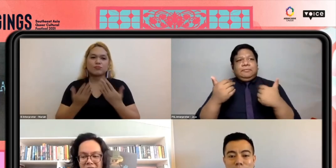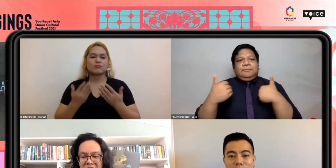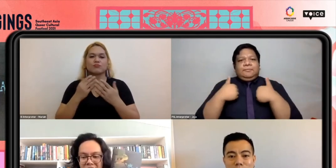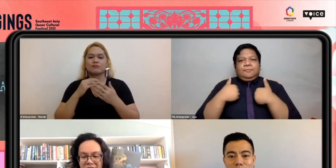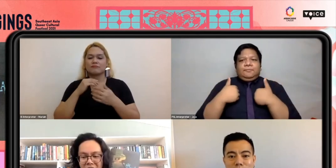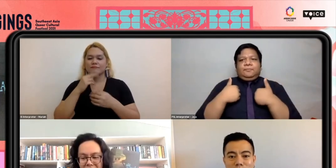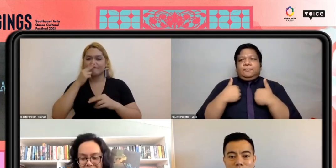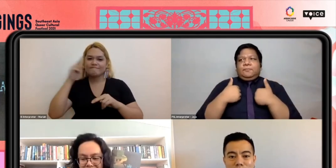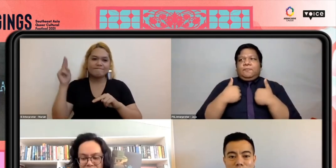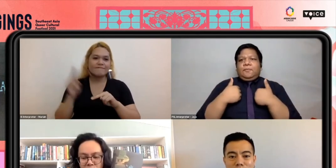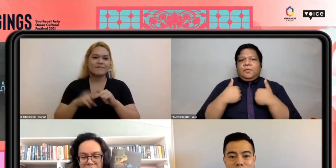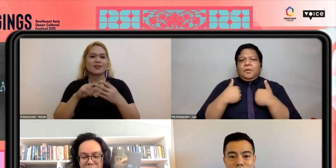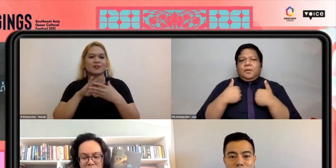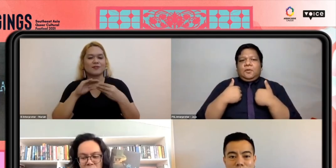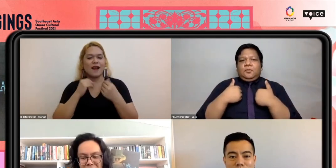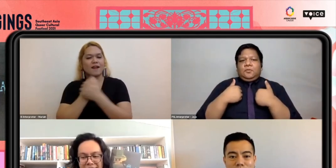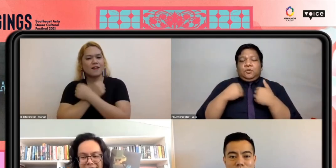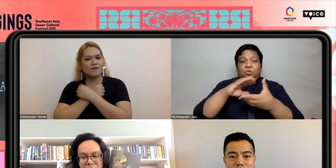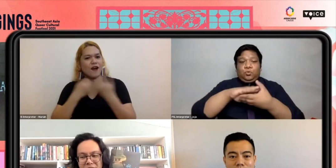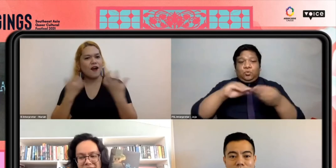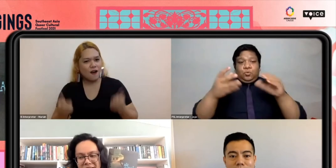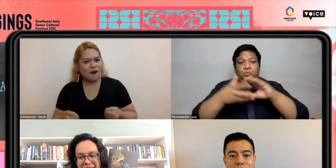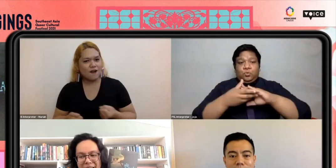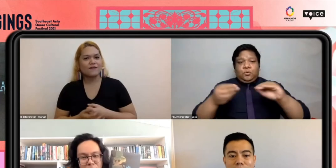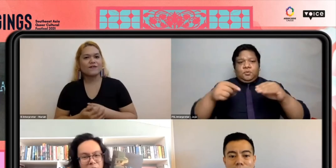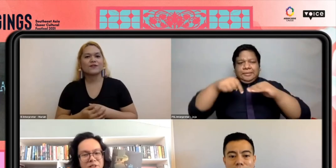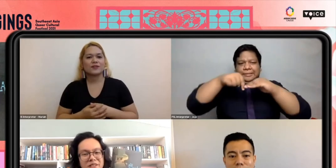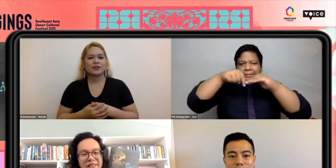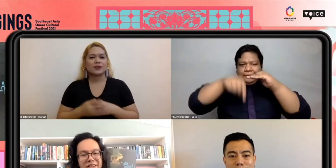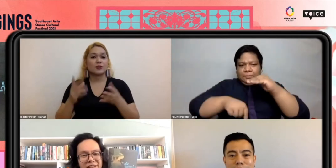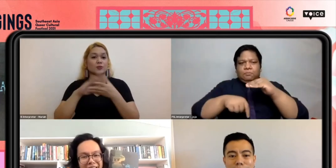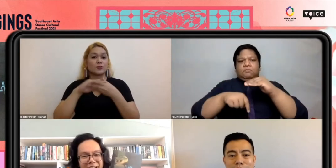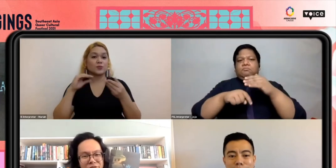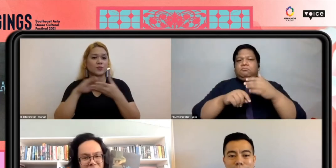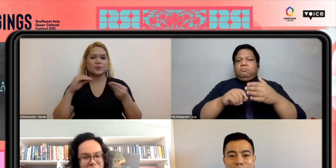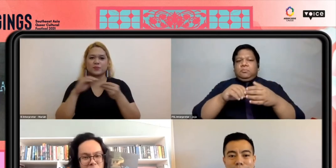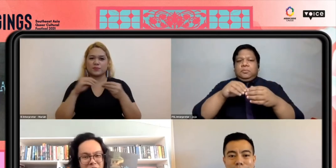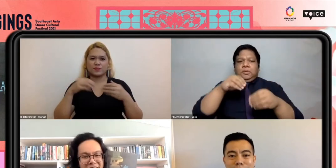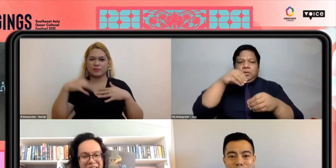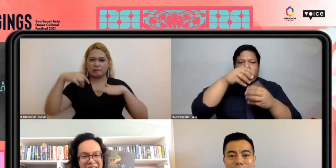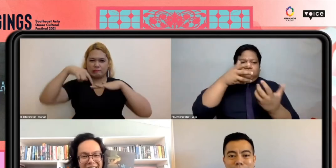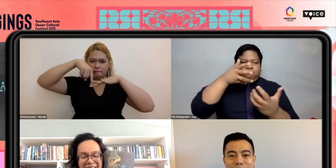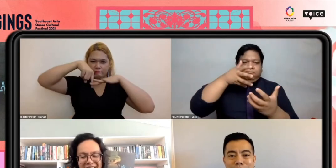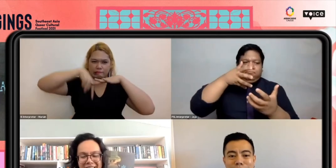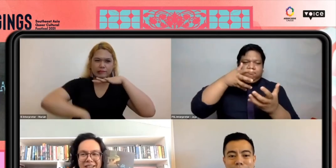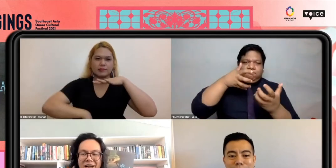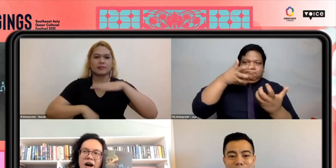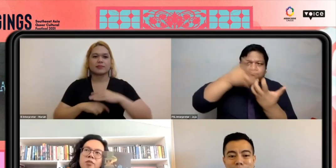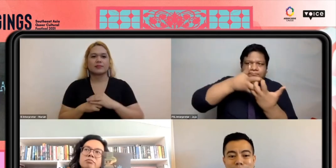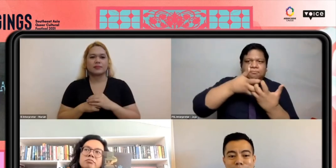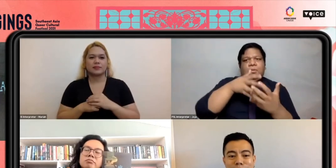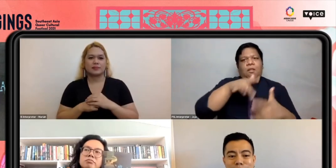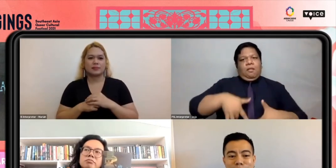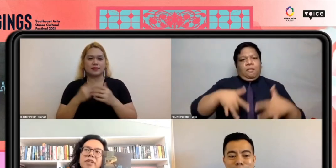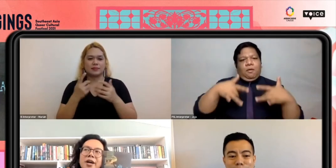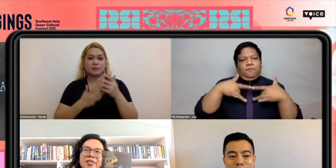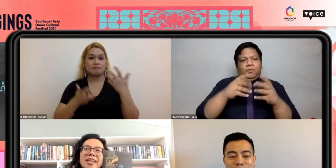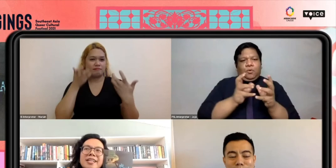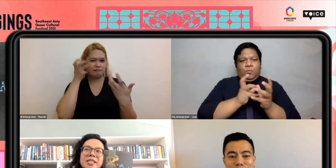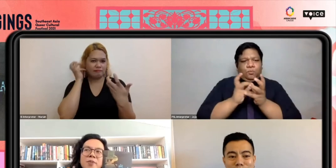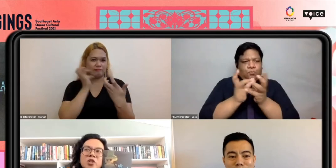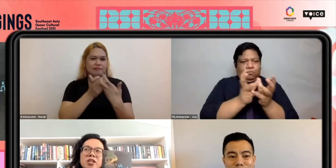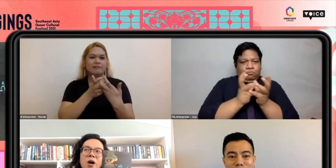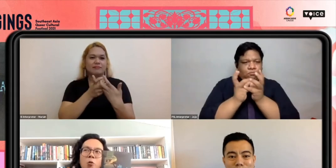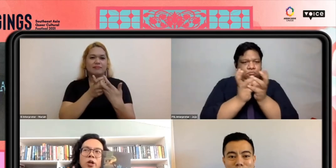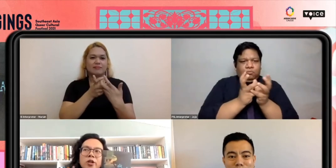time, like the stories are so like deeply immersed in the life of the community that I think